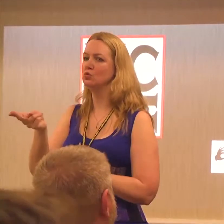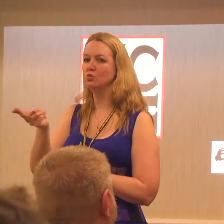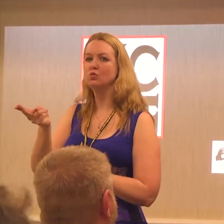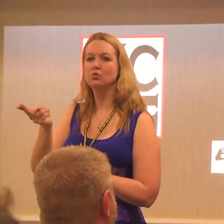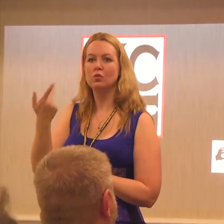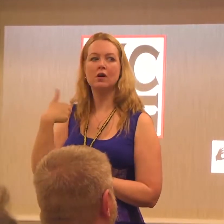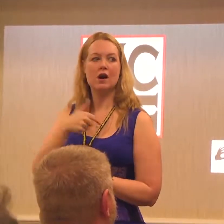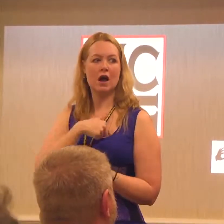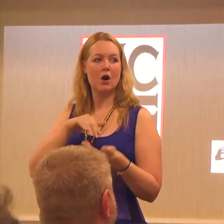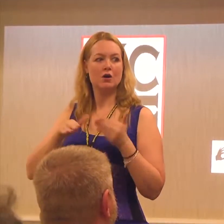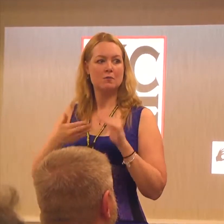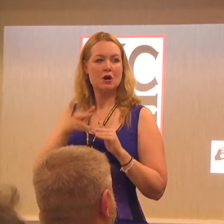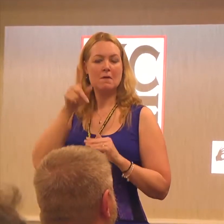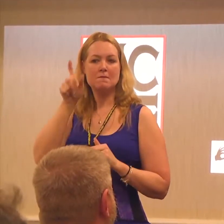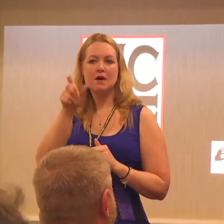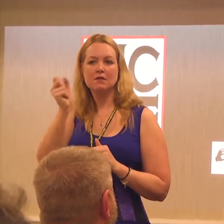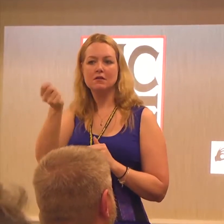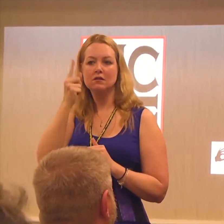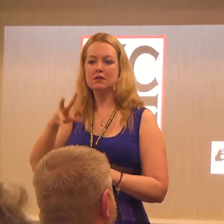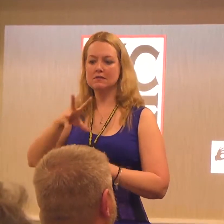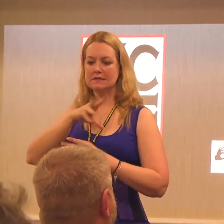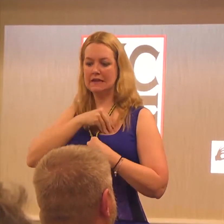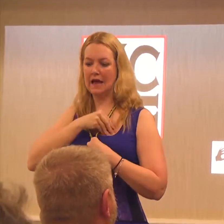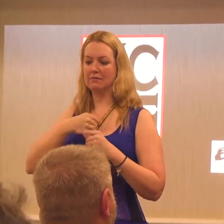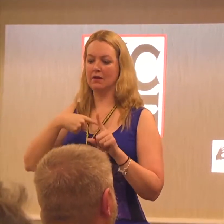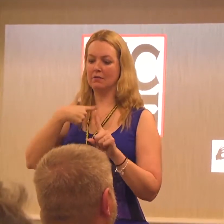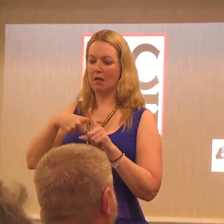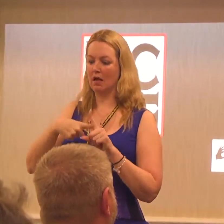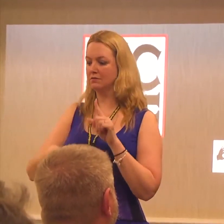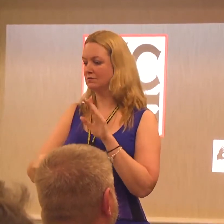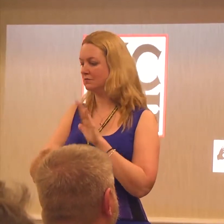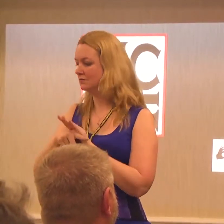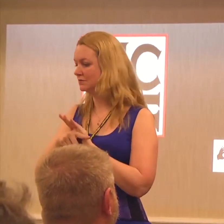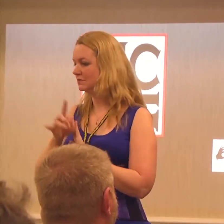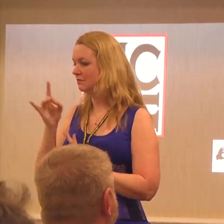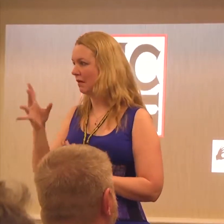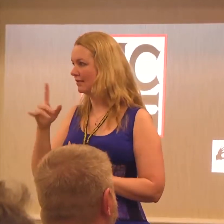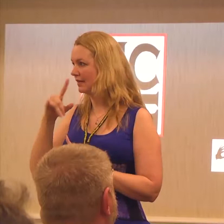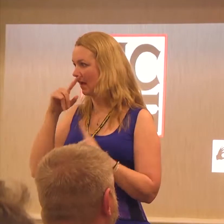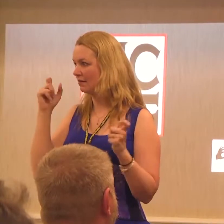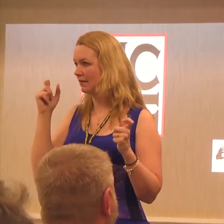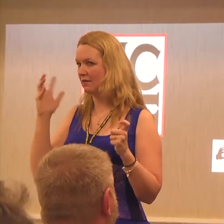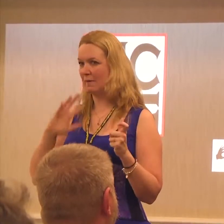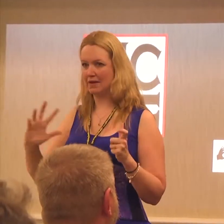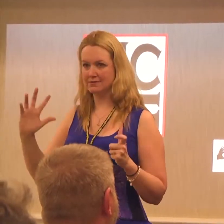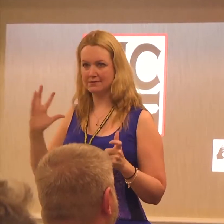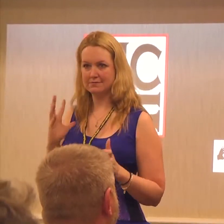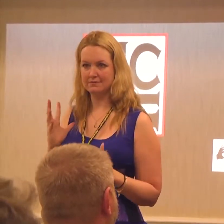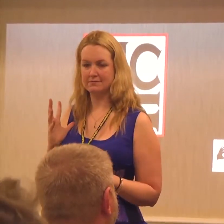Our community has to learn to embrace the good, the bad, and the ugly of our past.